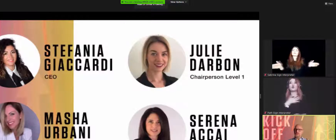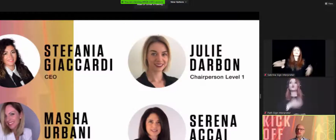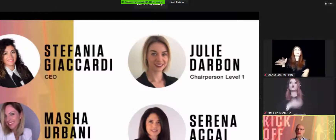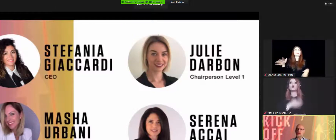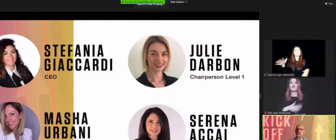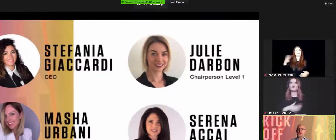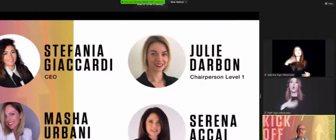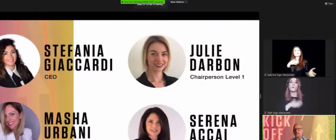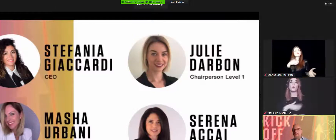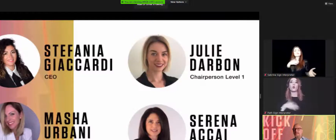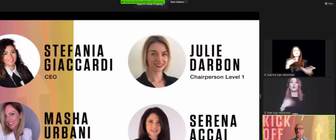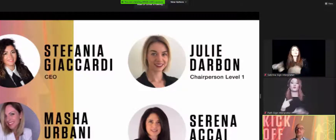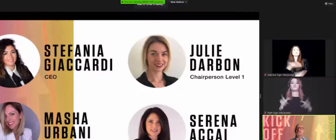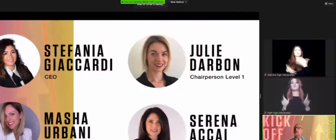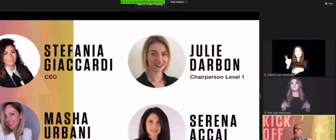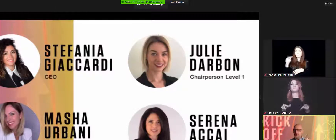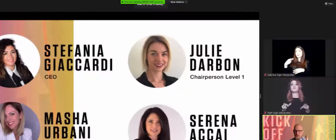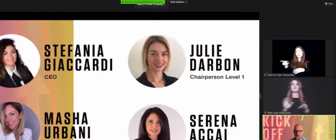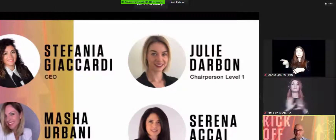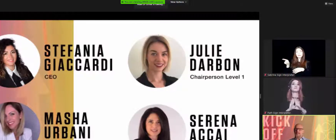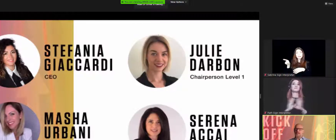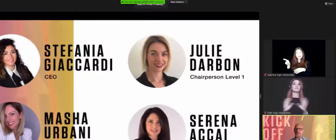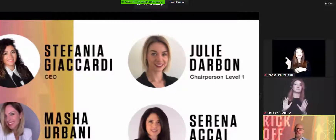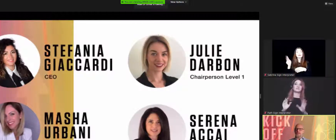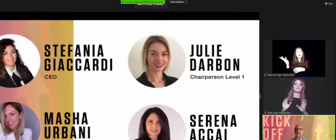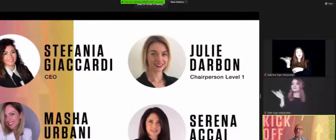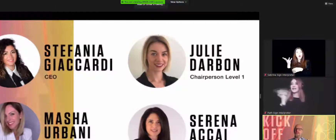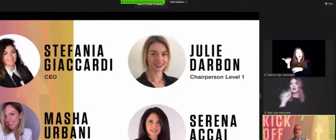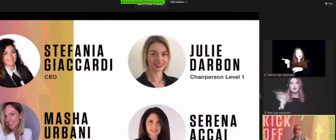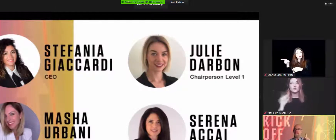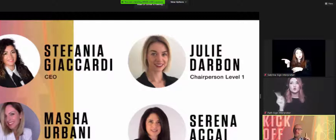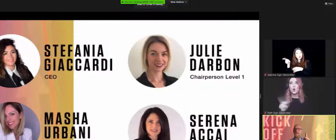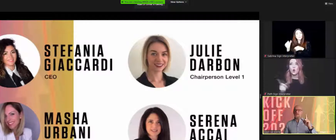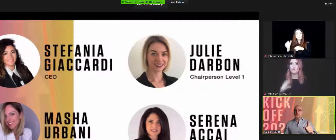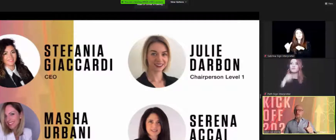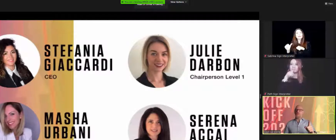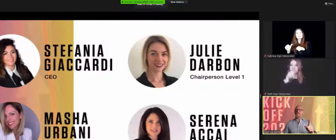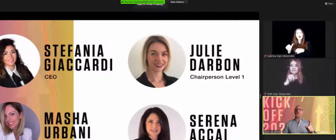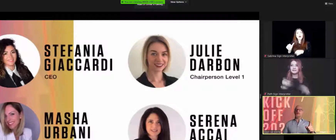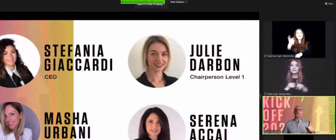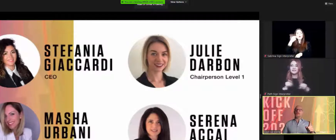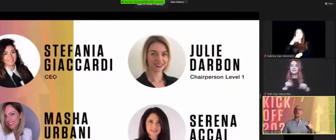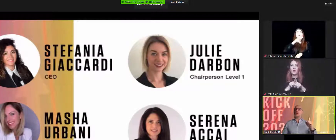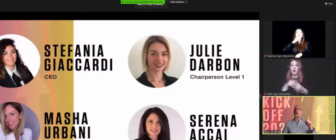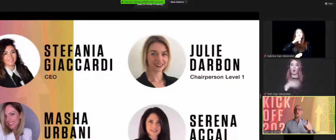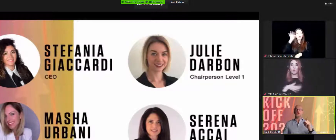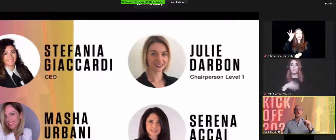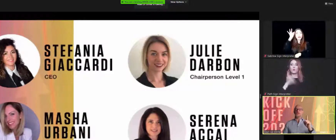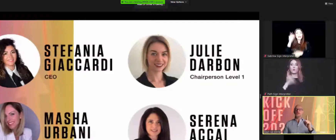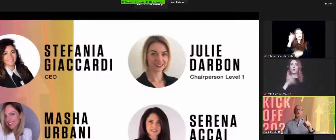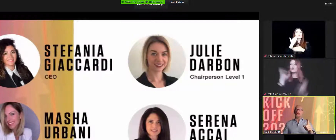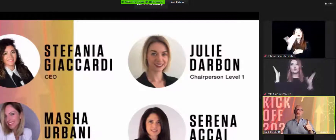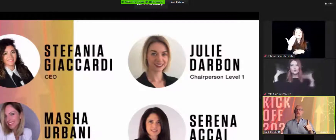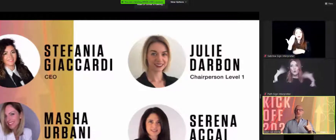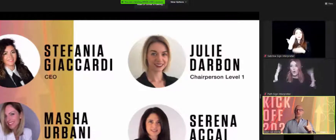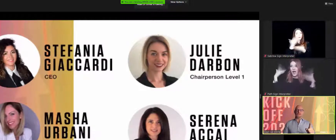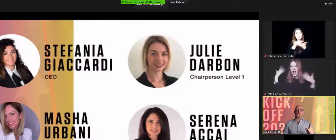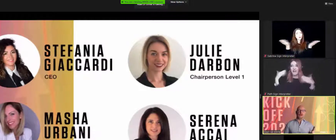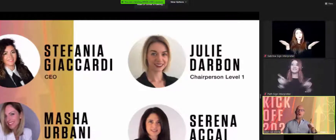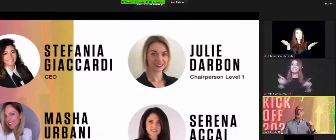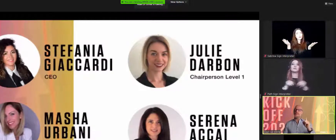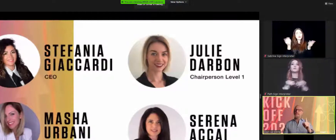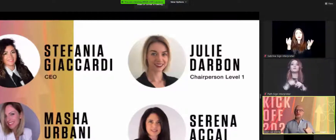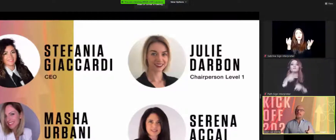this word, if they can do it, you can do it. So if you want to go forward, always go out of the comfort